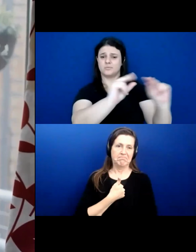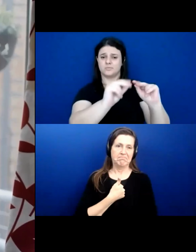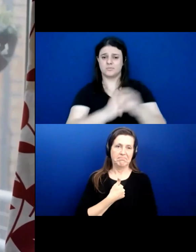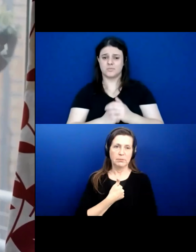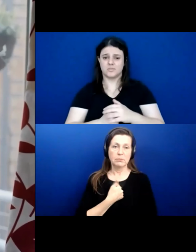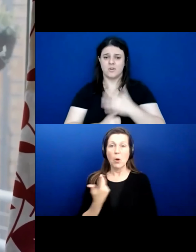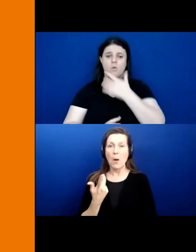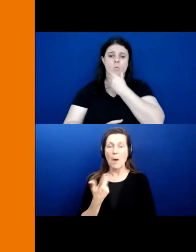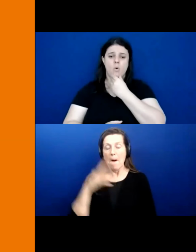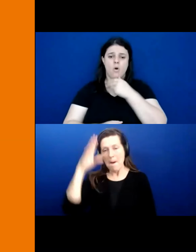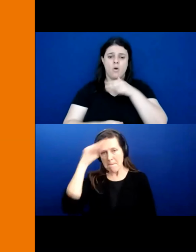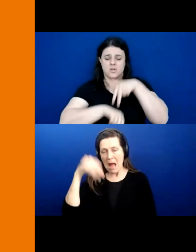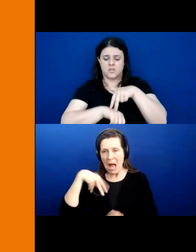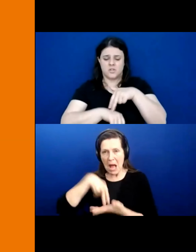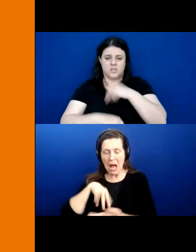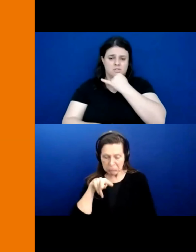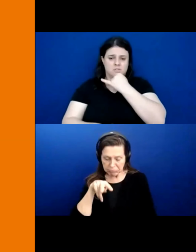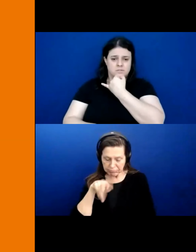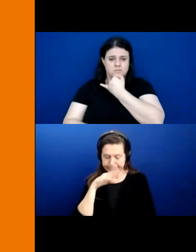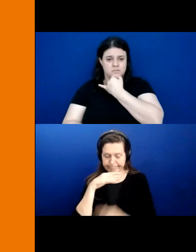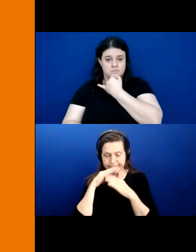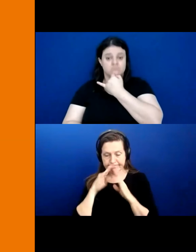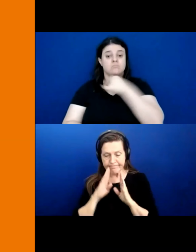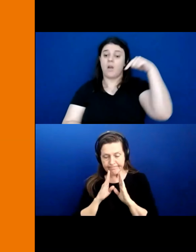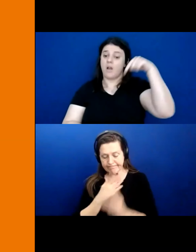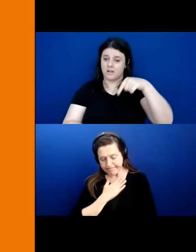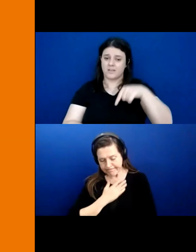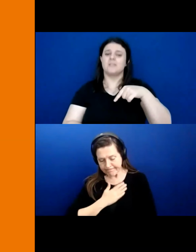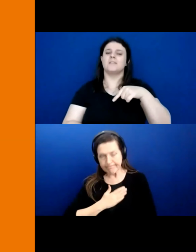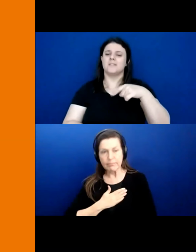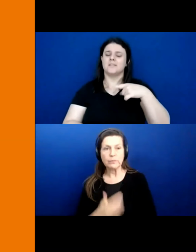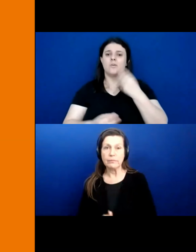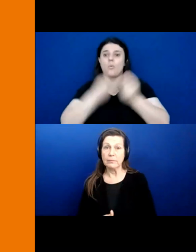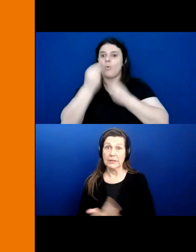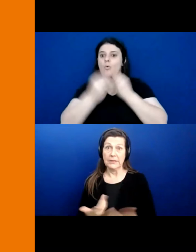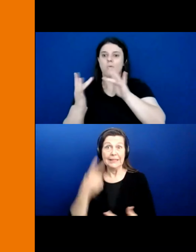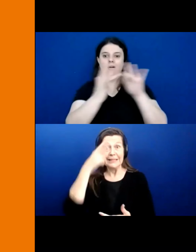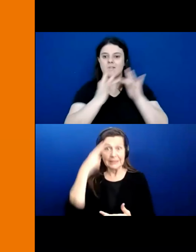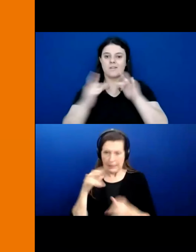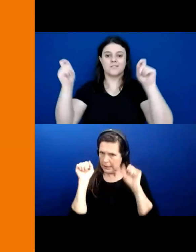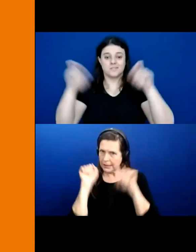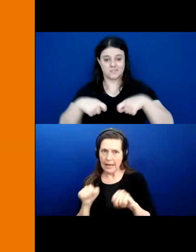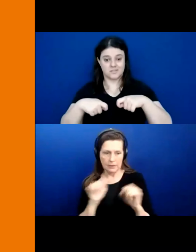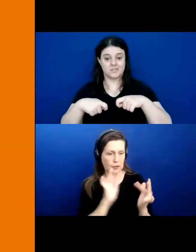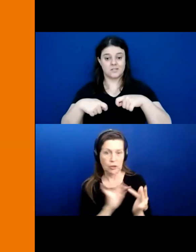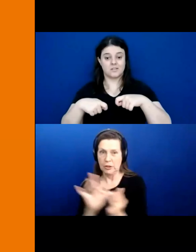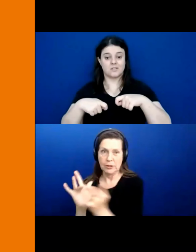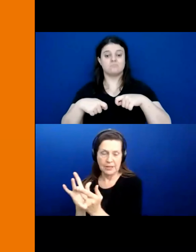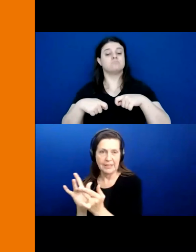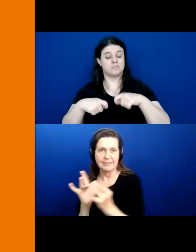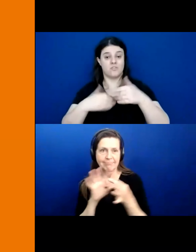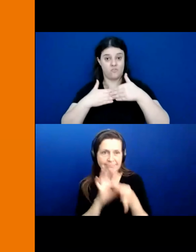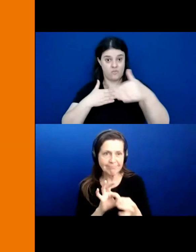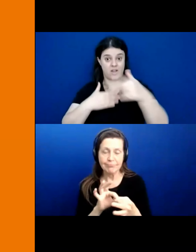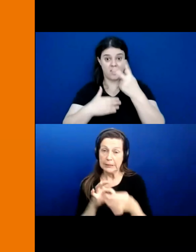sad. At Sense, we find thousands of ways to connect. The next 20 seconds shows people engaging in